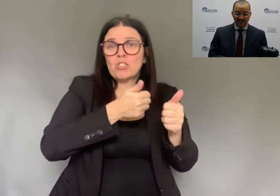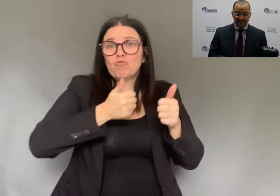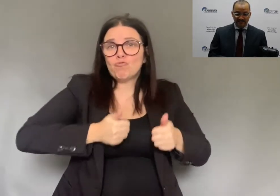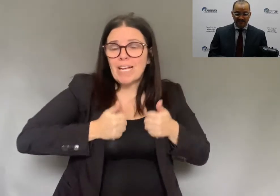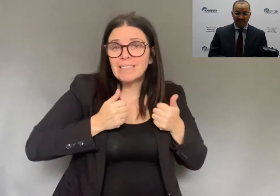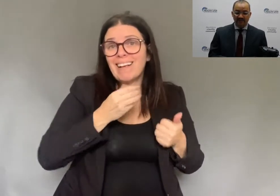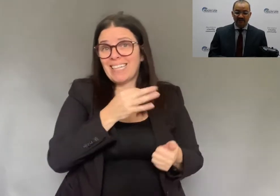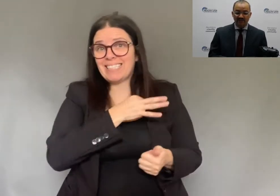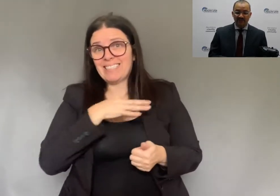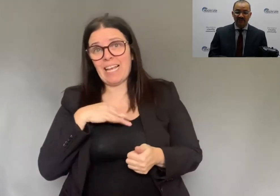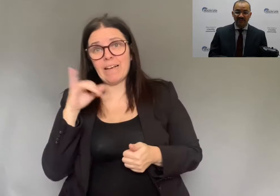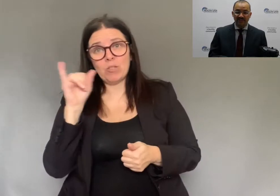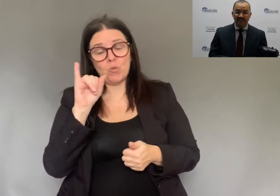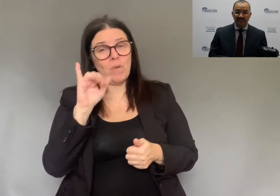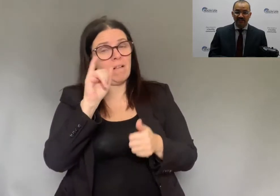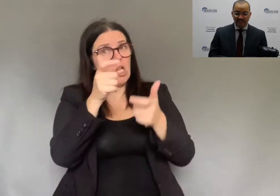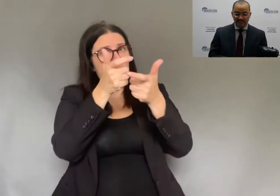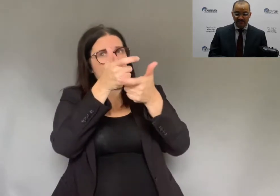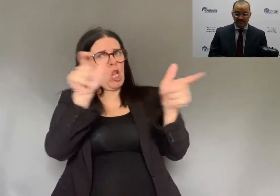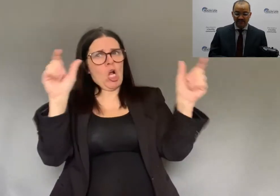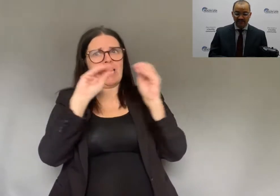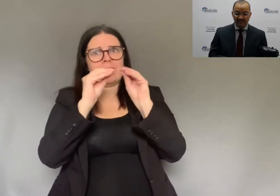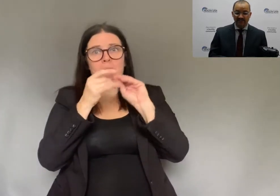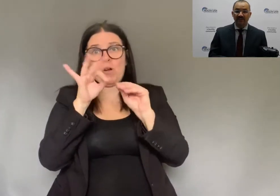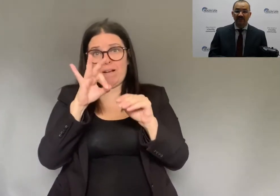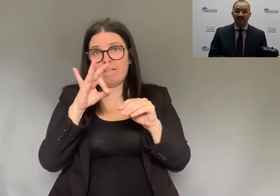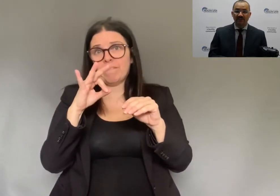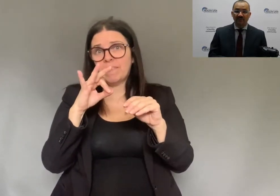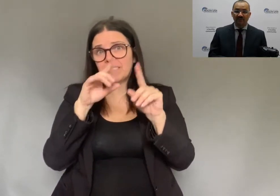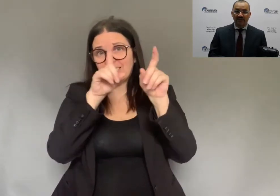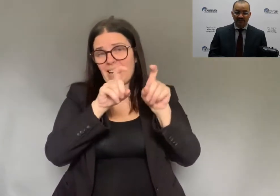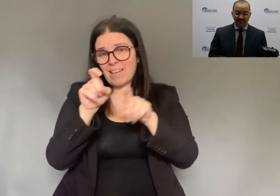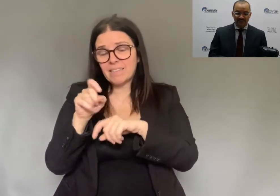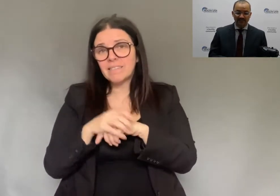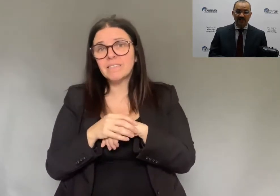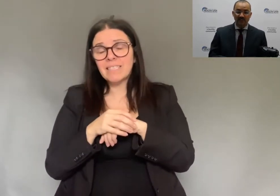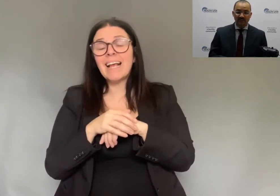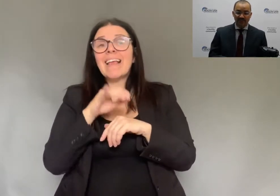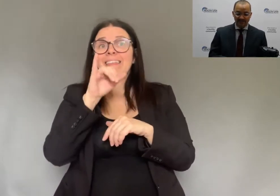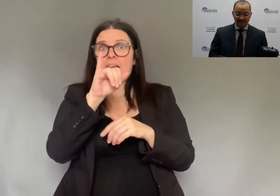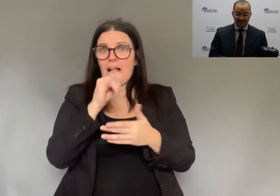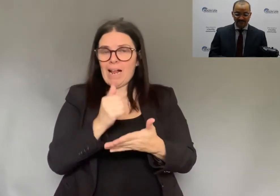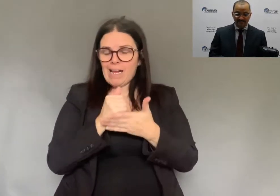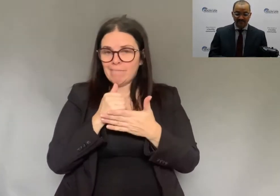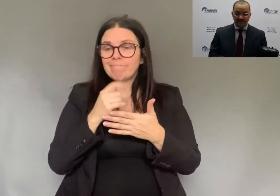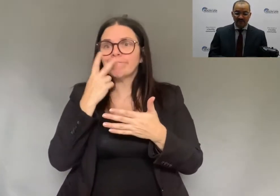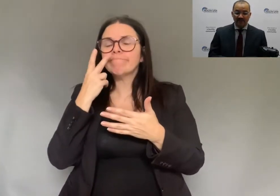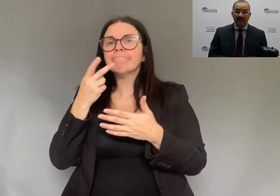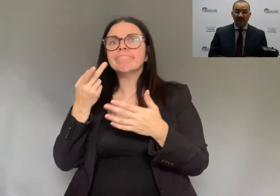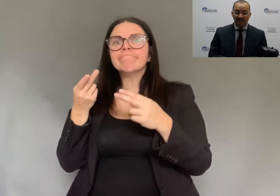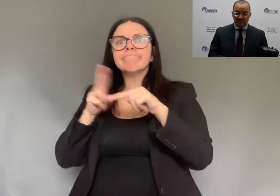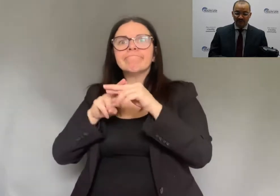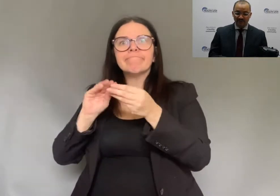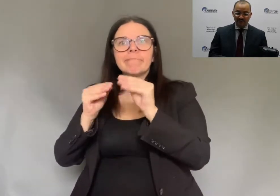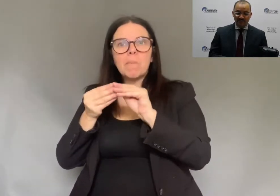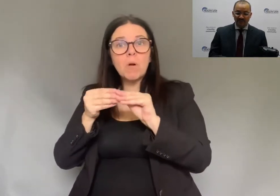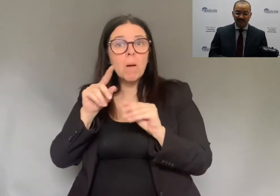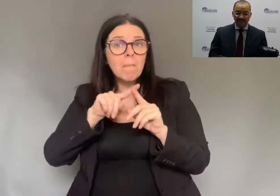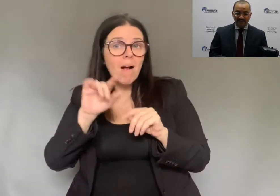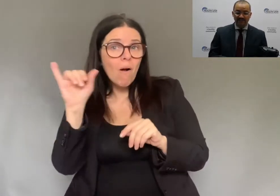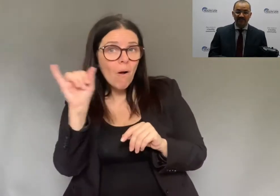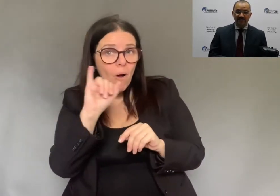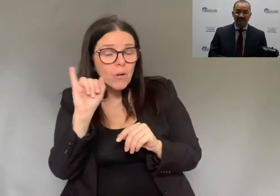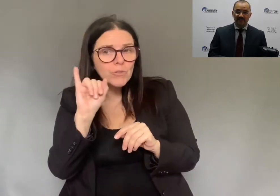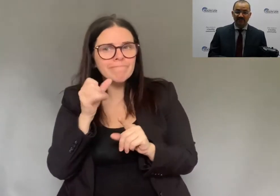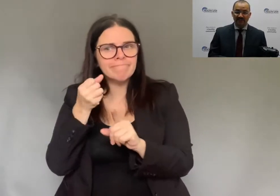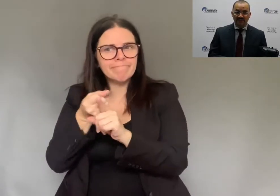pending tests for our community, as well as the declaration of 4 additional outbreaks. I want to assure the public that